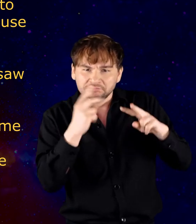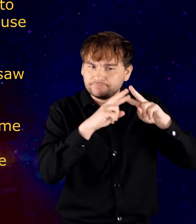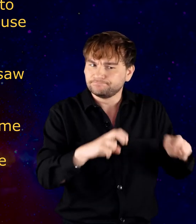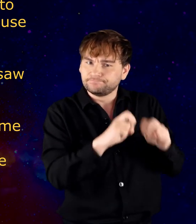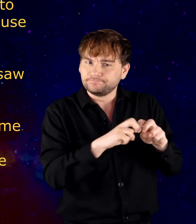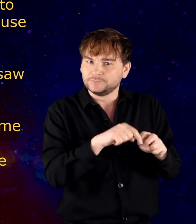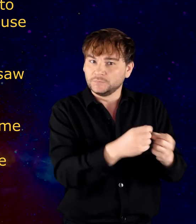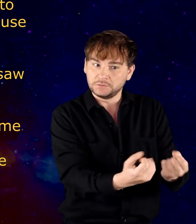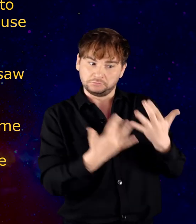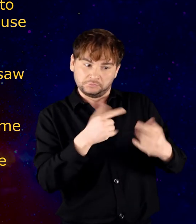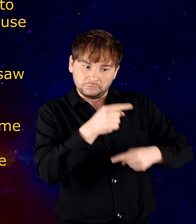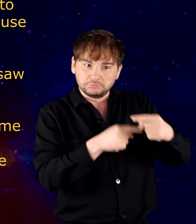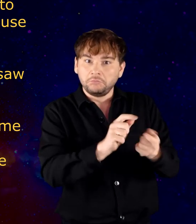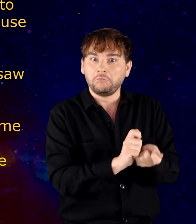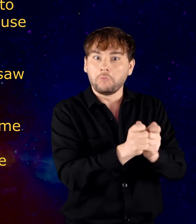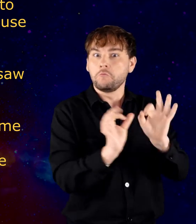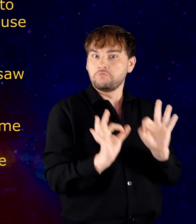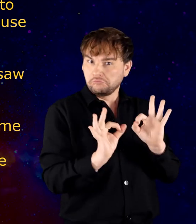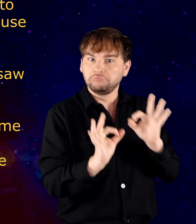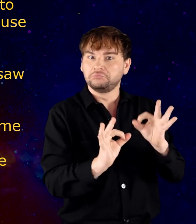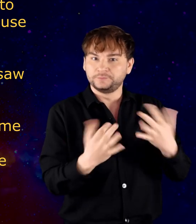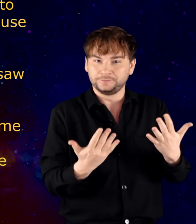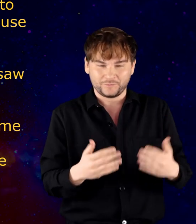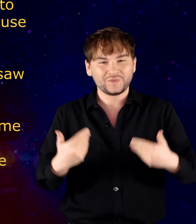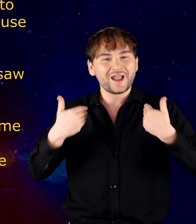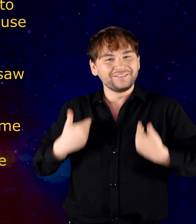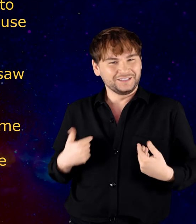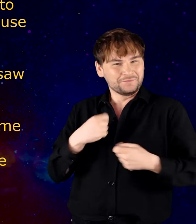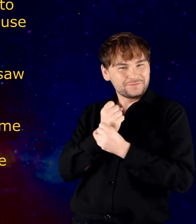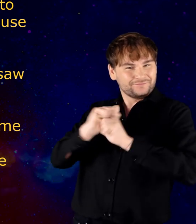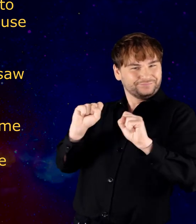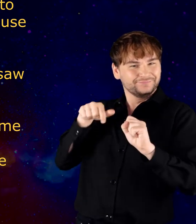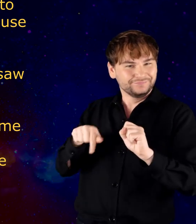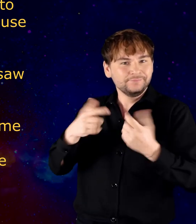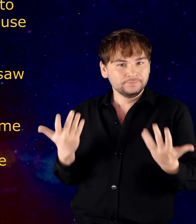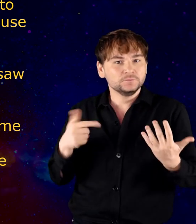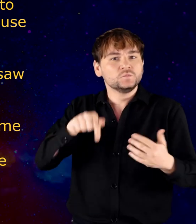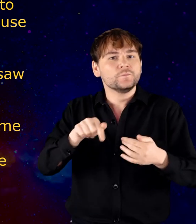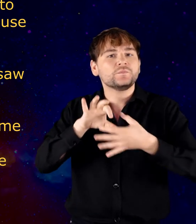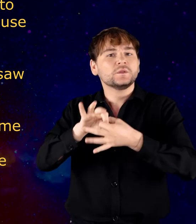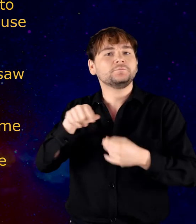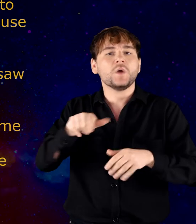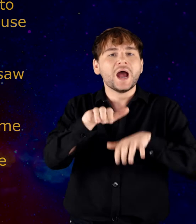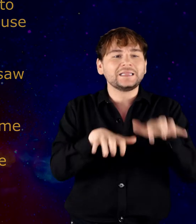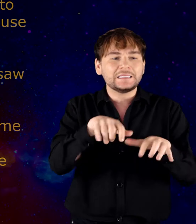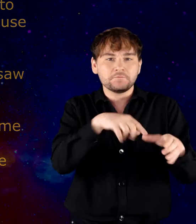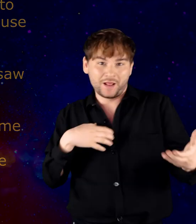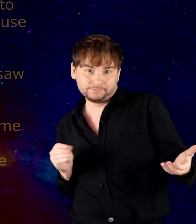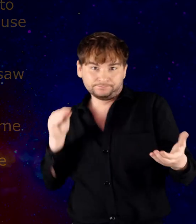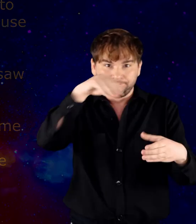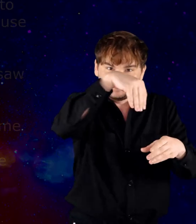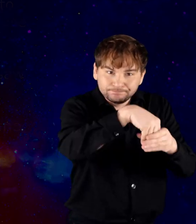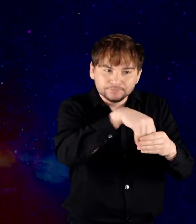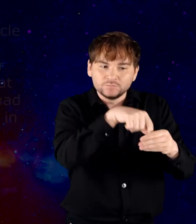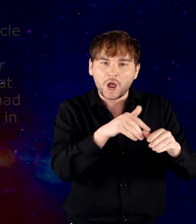animal experiments. And again, the result there looks good in that it appears to protect the animals from